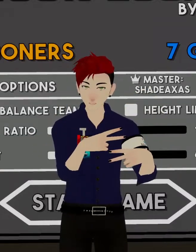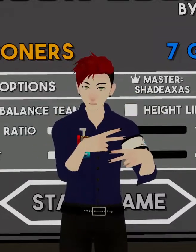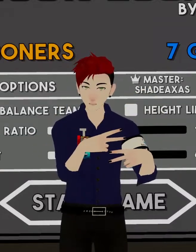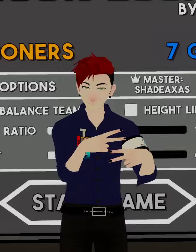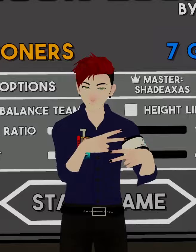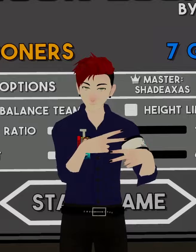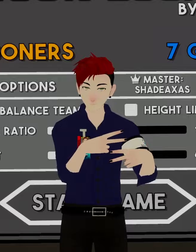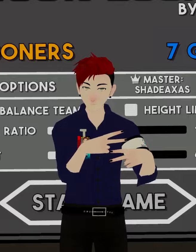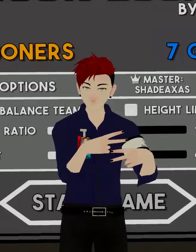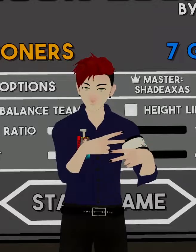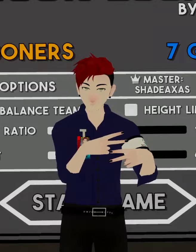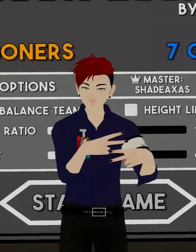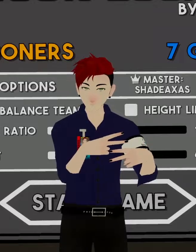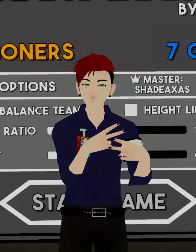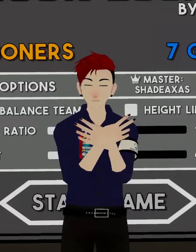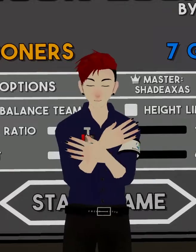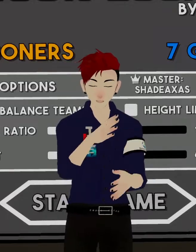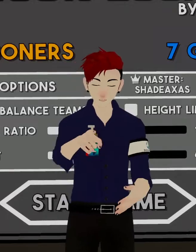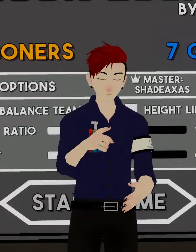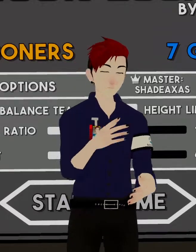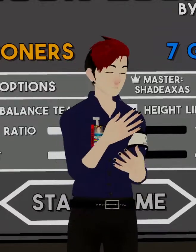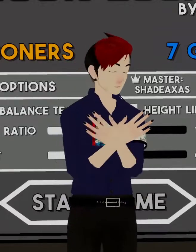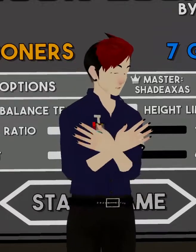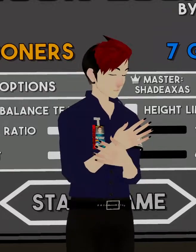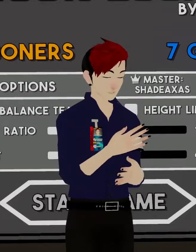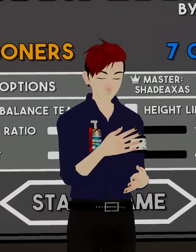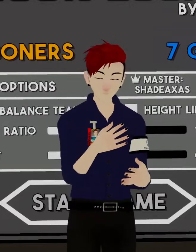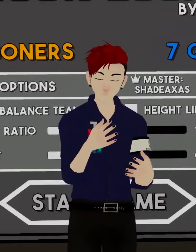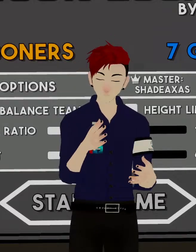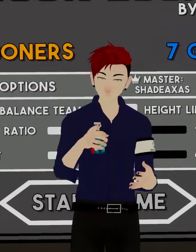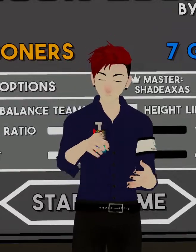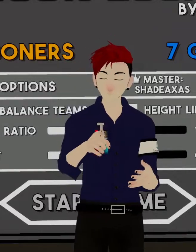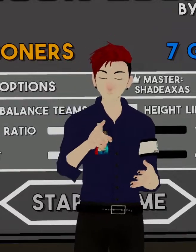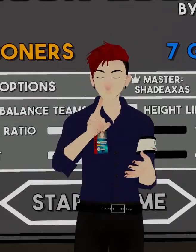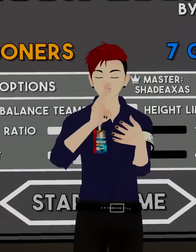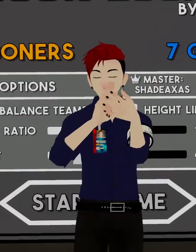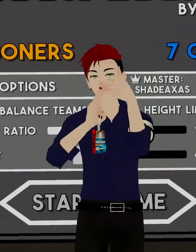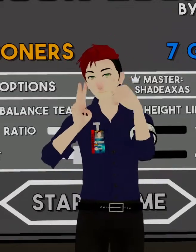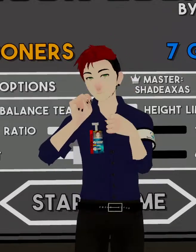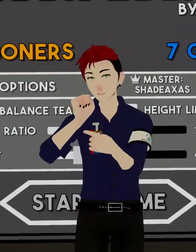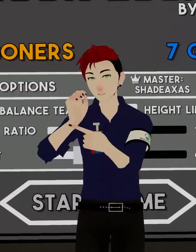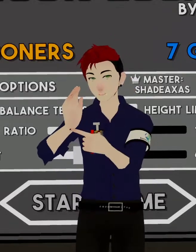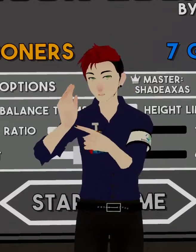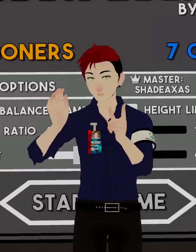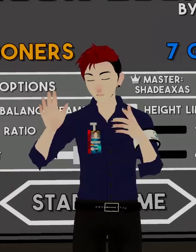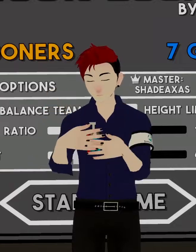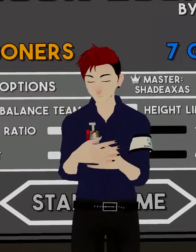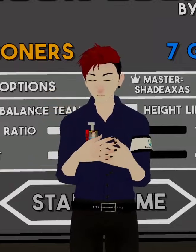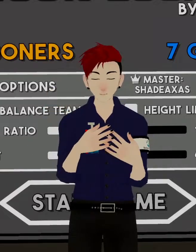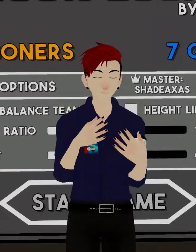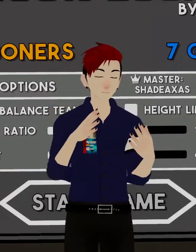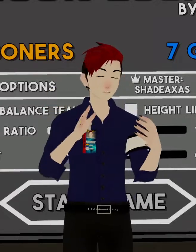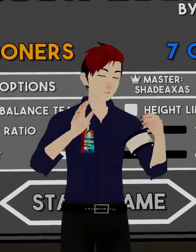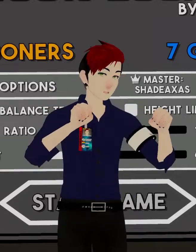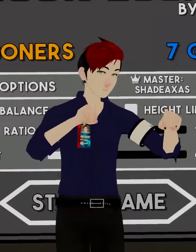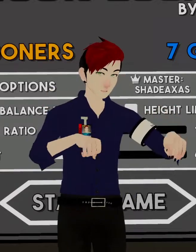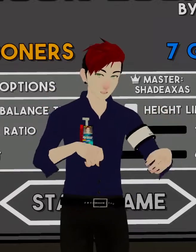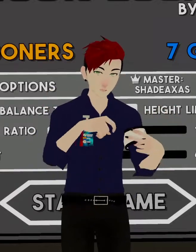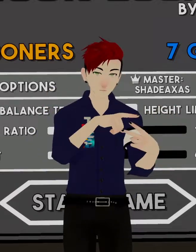name? The rec room. Rec room. Rec room. Yeah, Right. So rec room. So it could